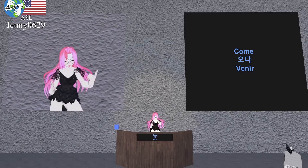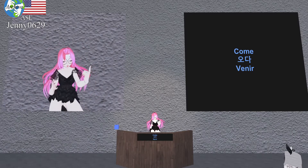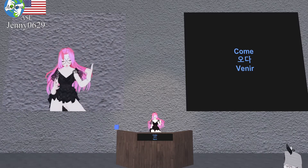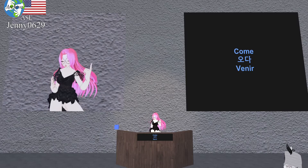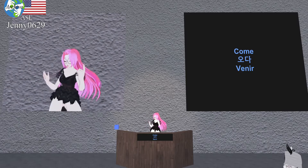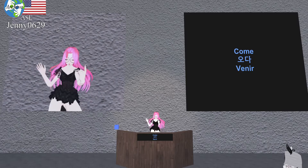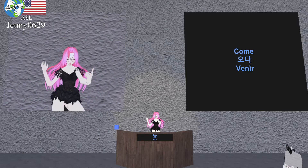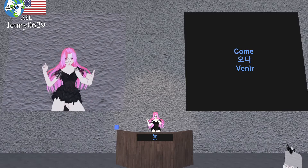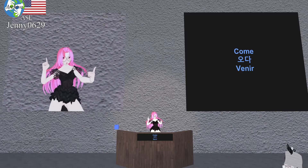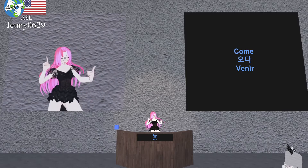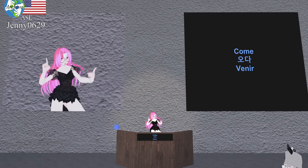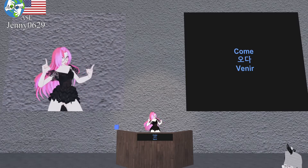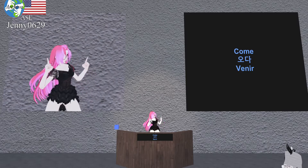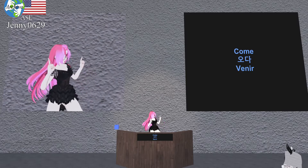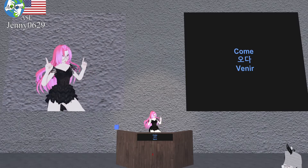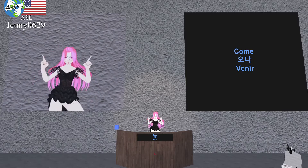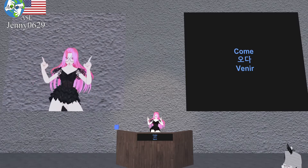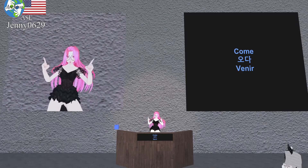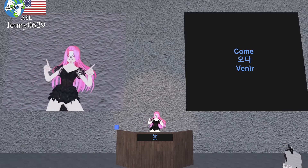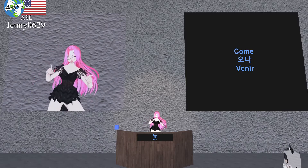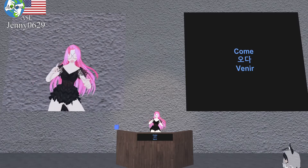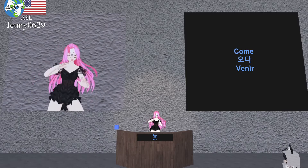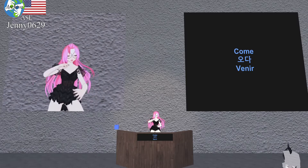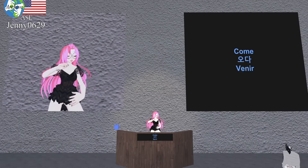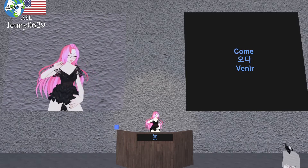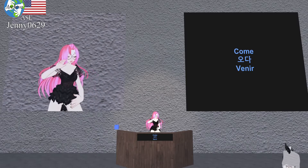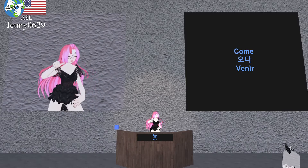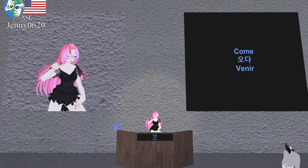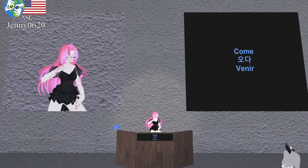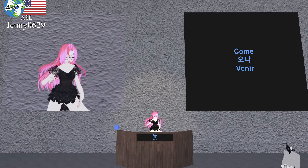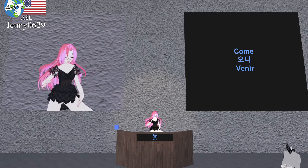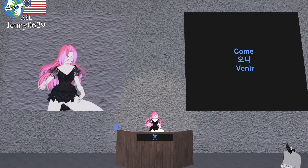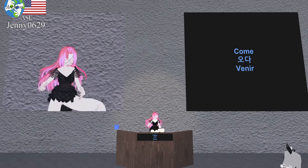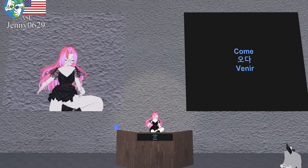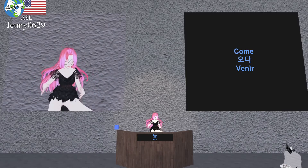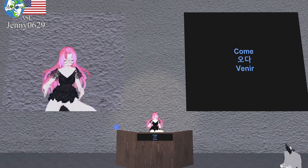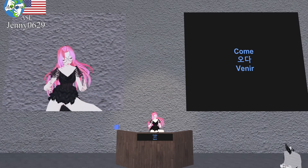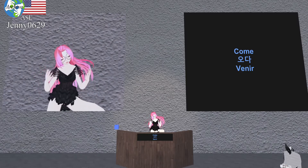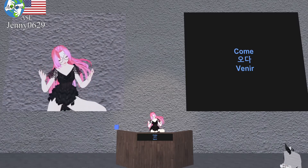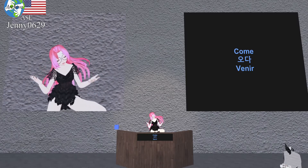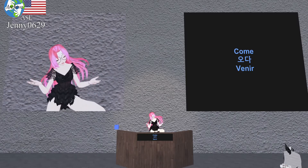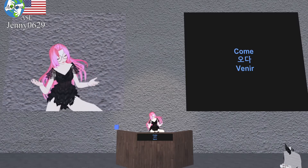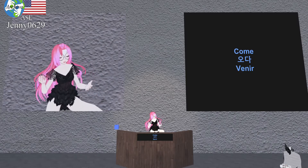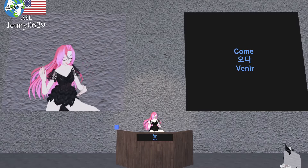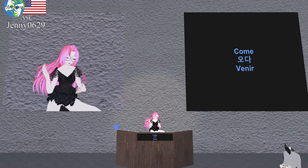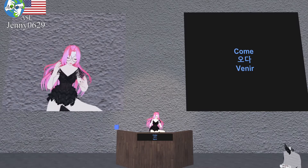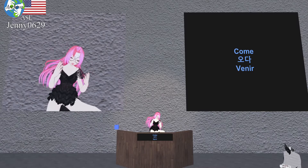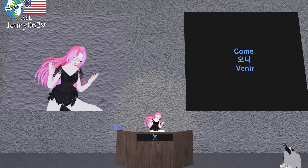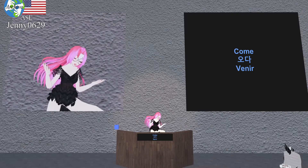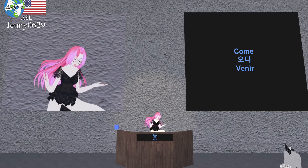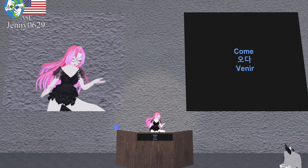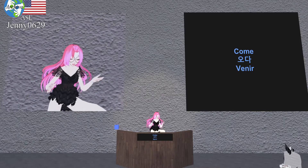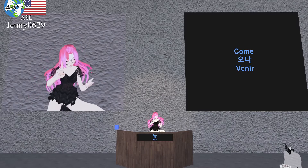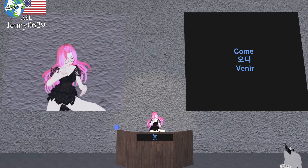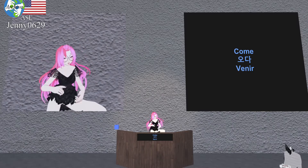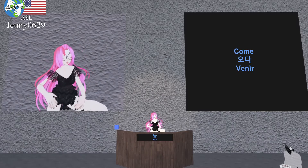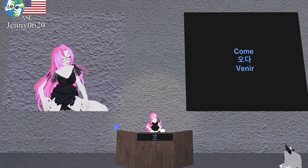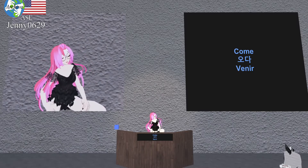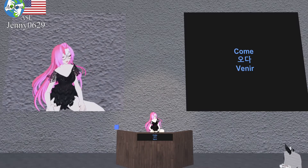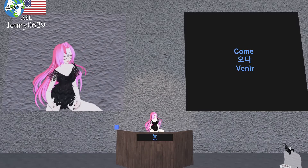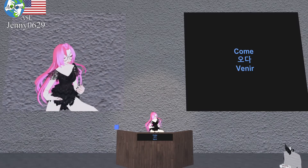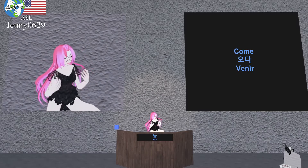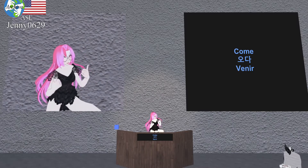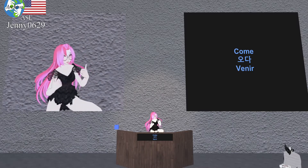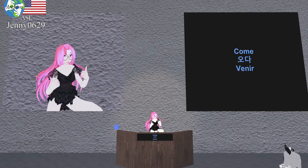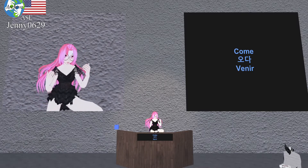here and then Alex comes up and then this person comes up and then you're gonna be having to finger spell a lot more. But if it's just one person, you might only have to finger spell one